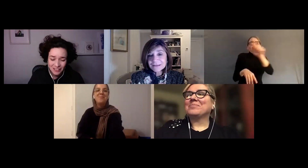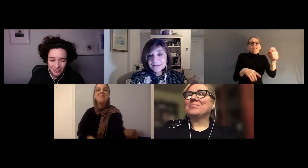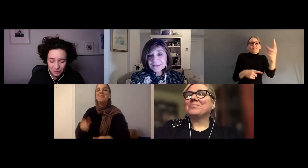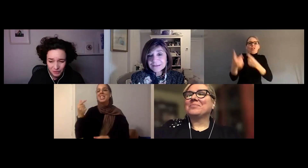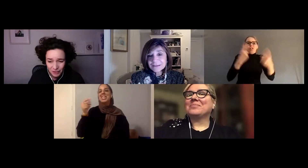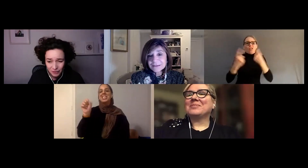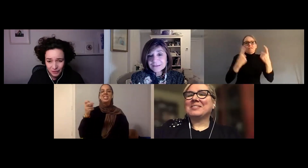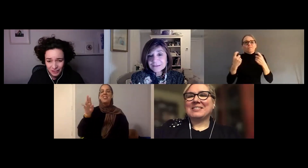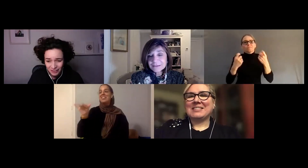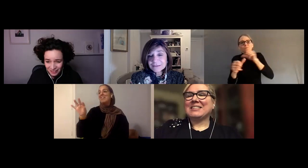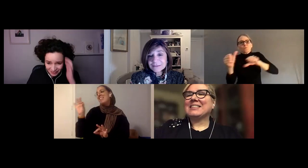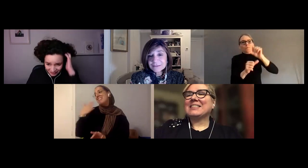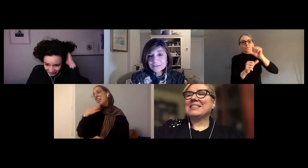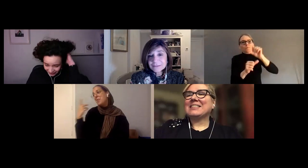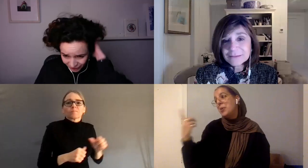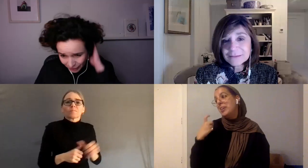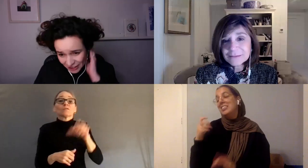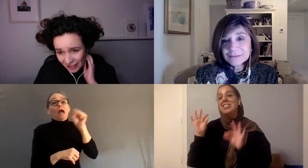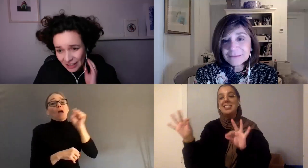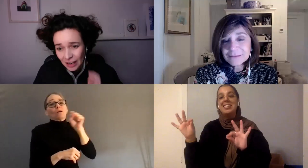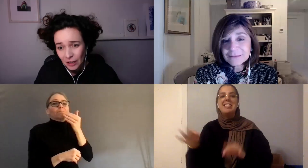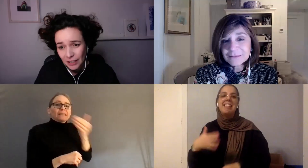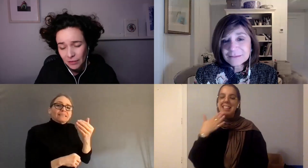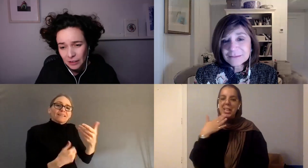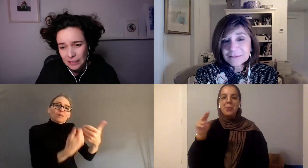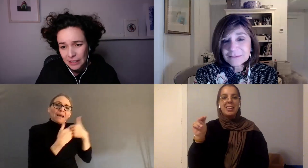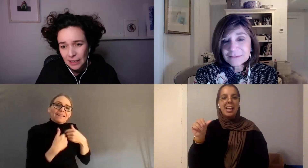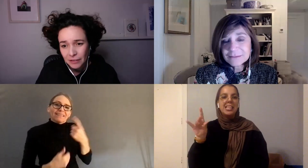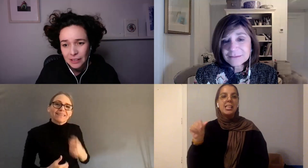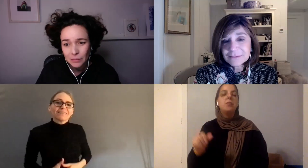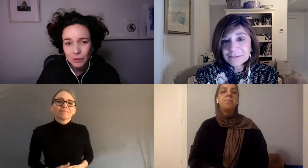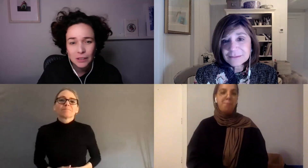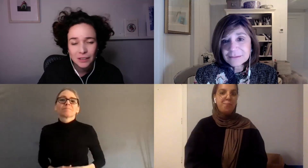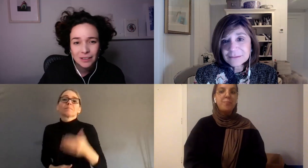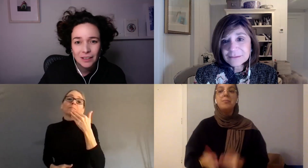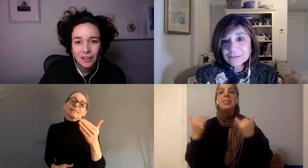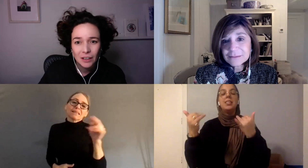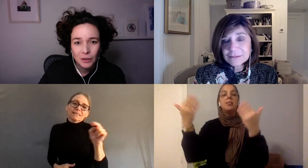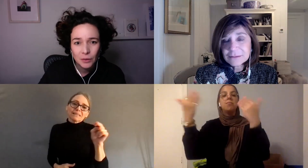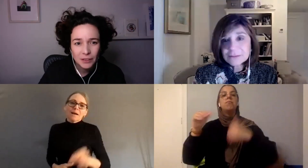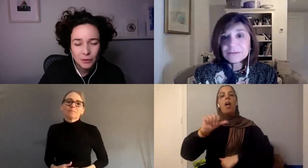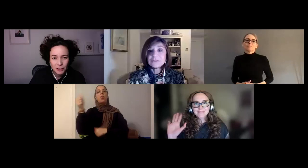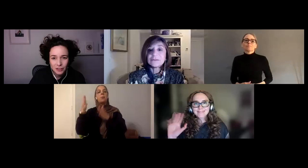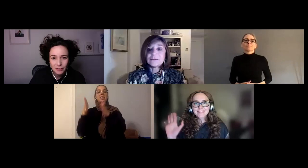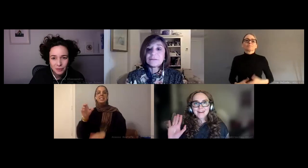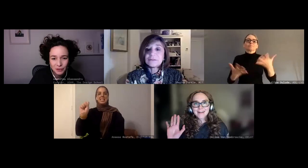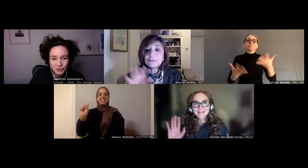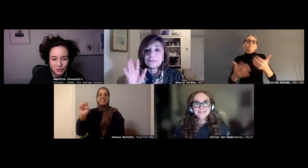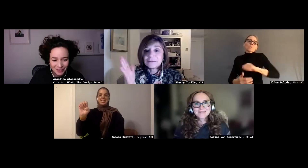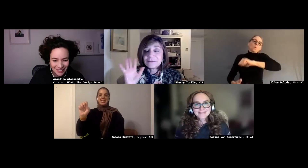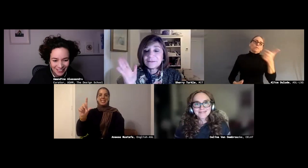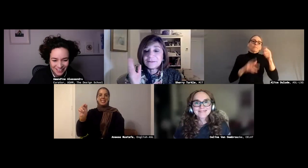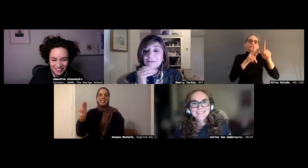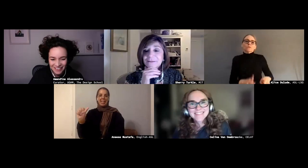lot, Nadia. That was really a good question. Now I've got Selina Vandenbroek, who has a question. If you want